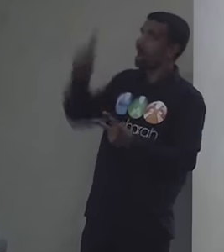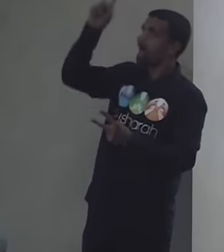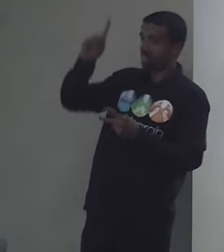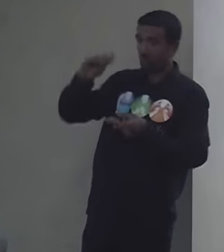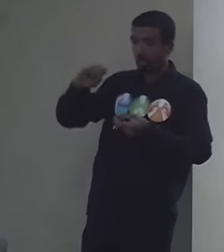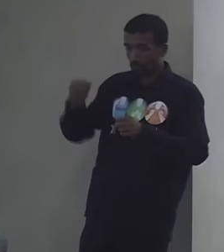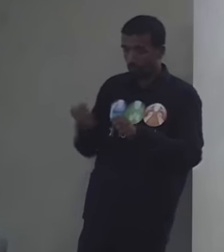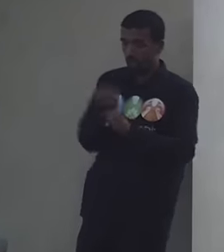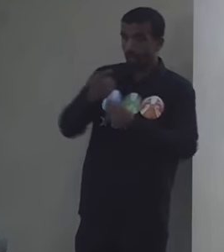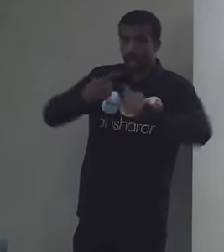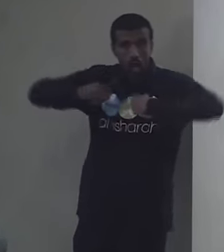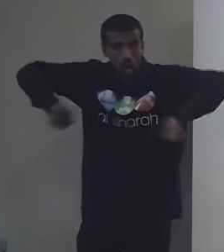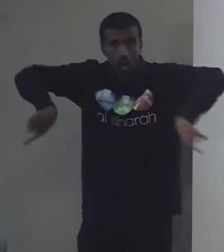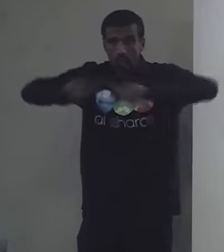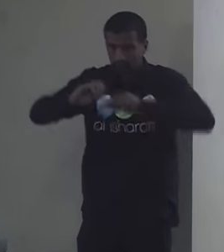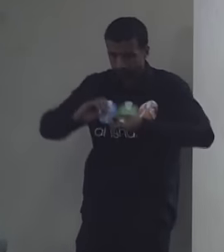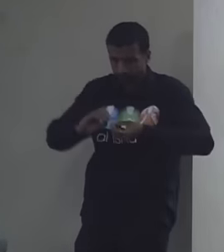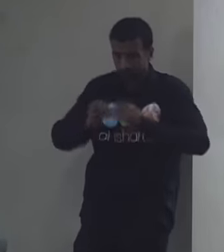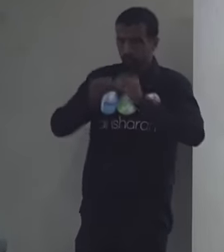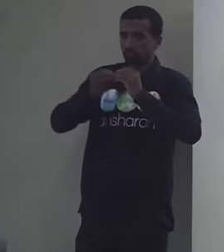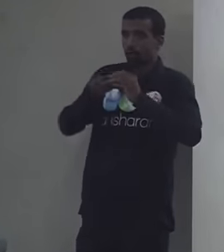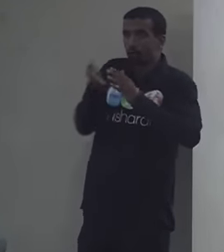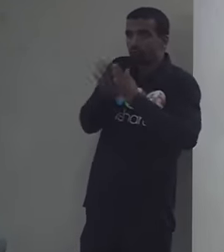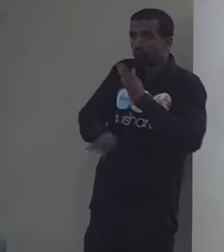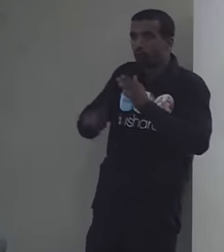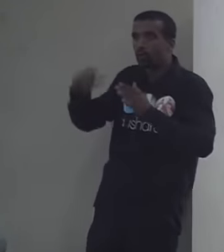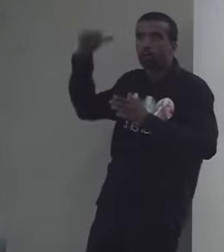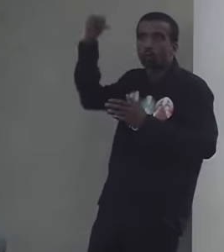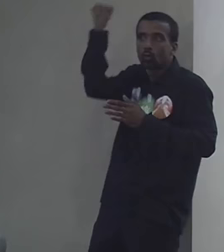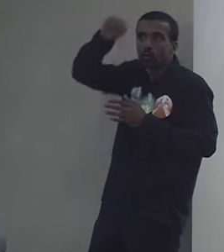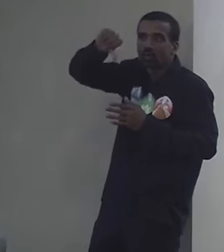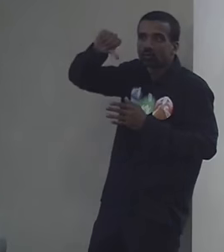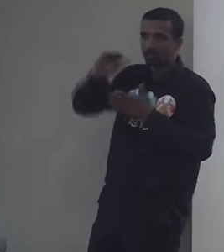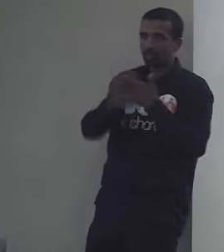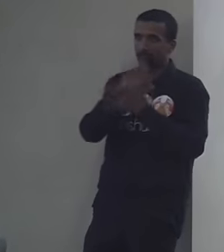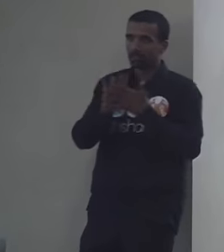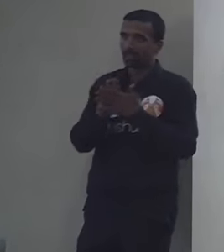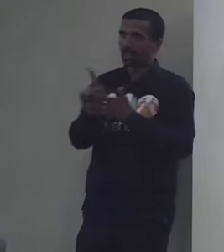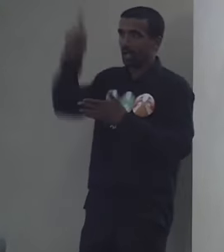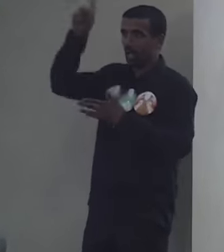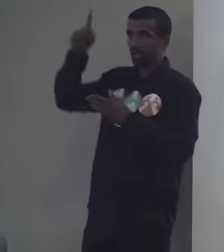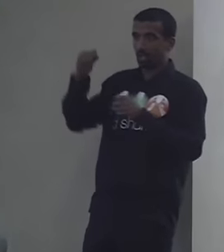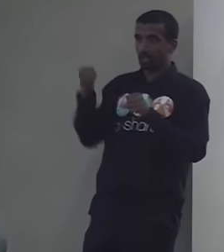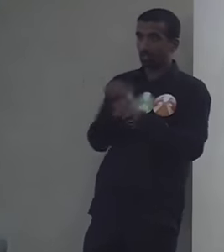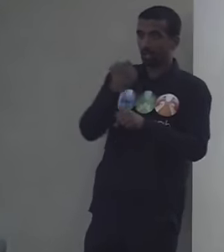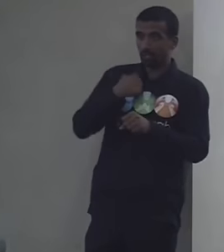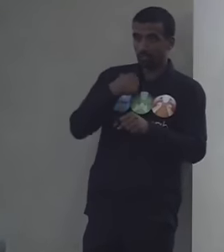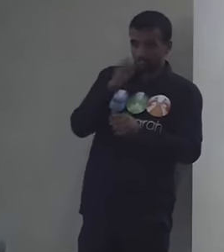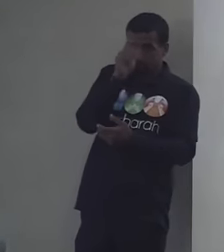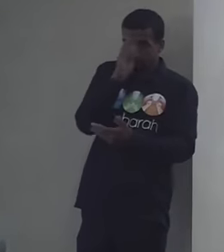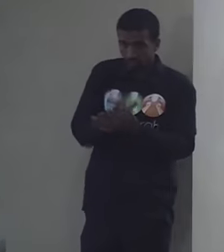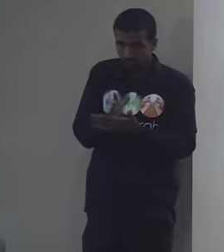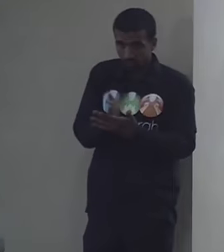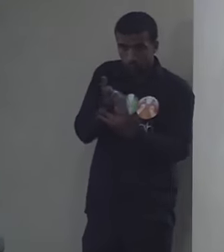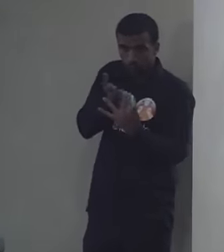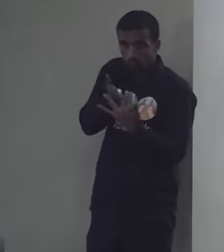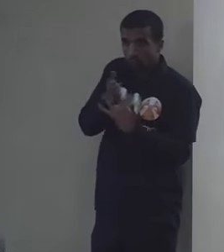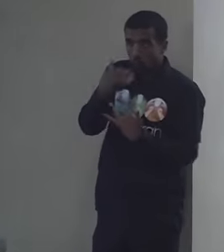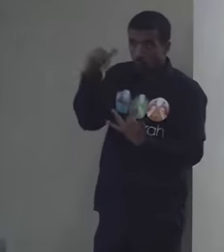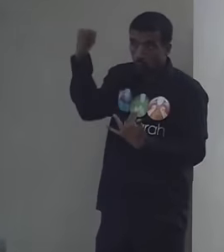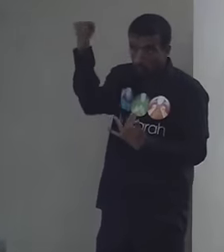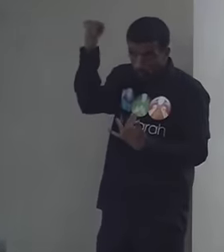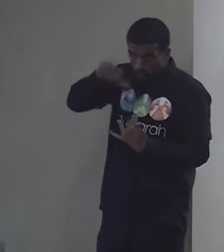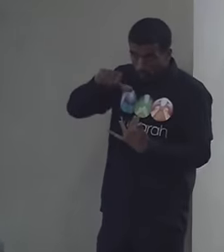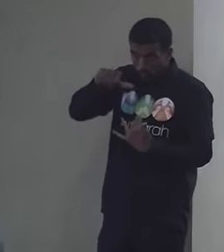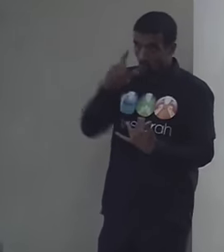creature that can truly benefit from knowledge and arrive at conclusions they can't even see. Actually, much of what we